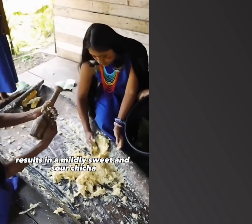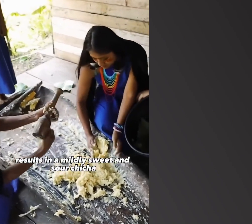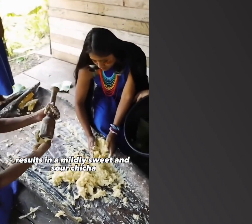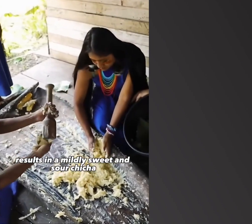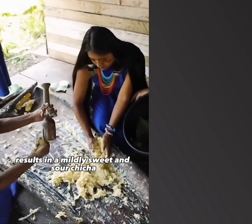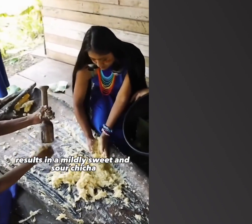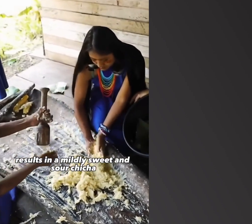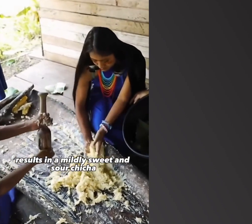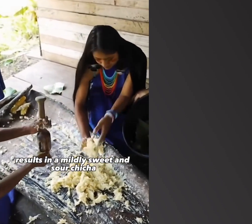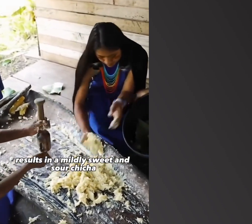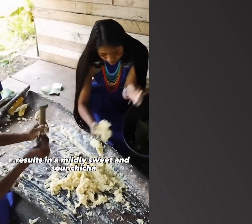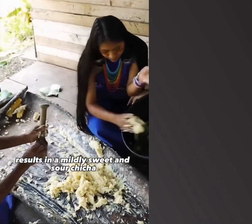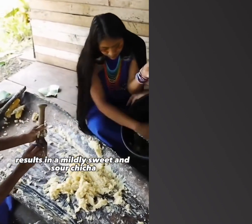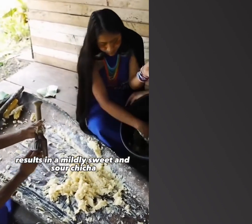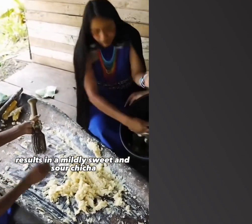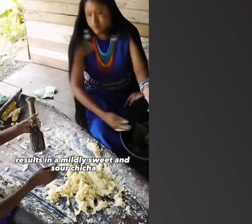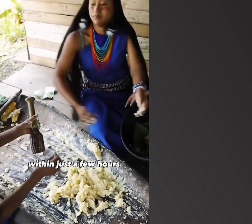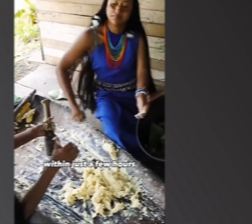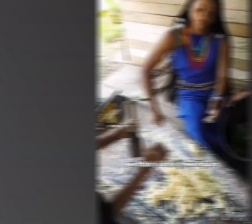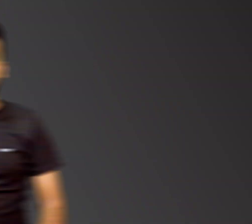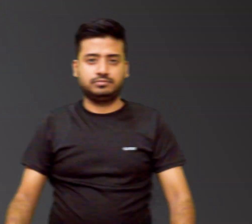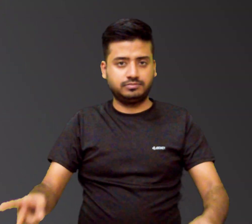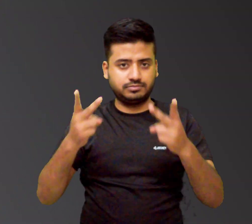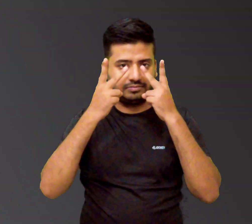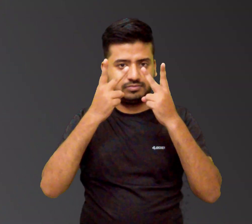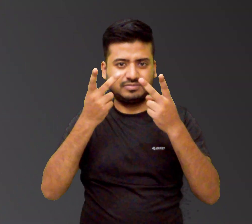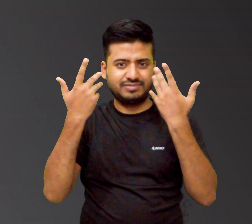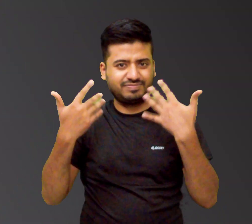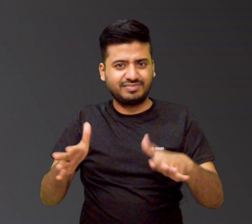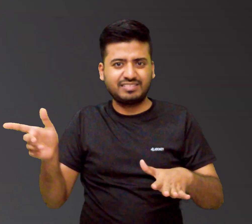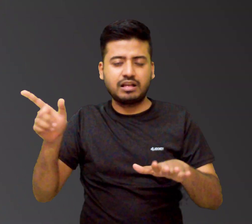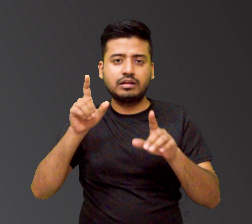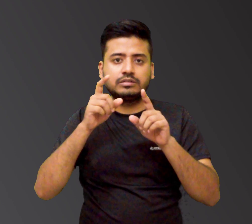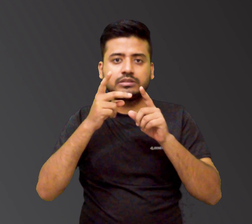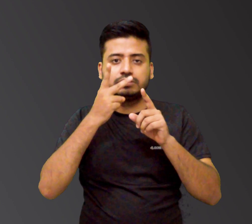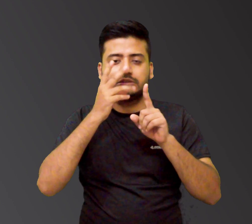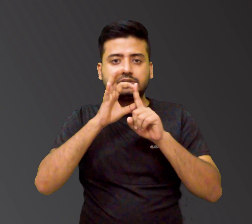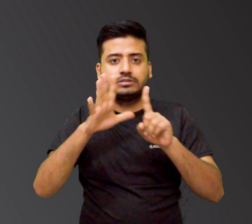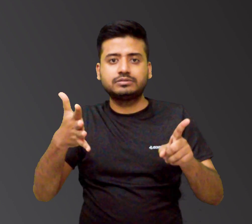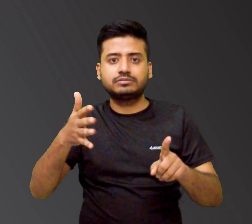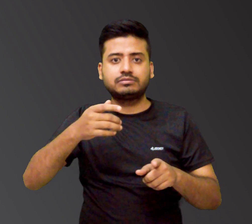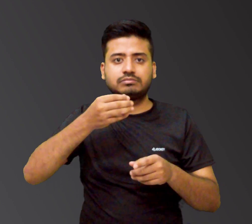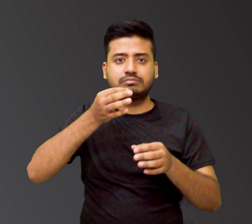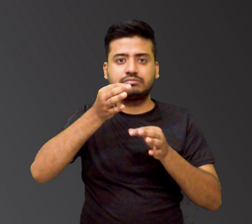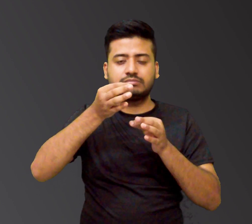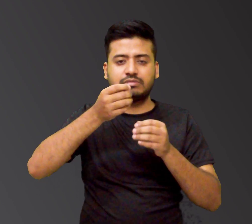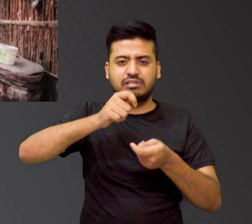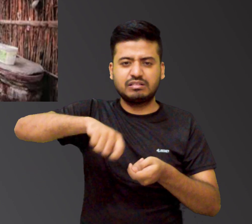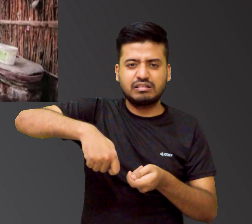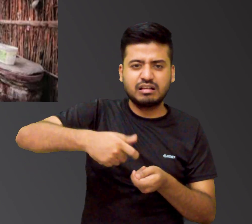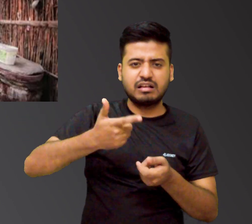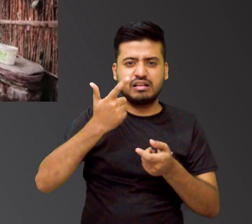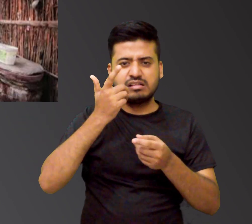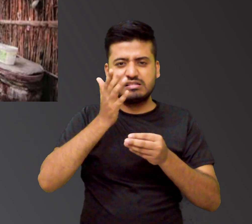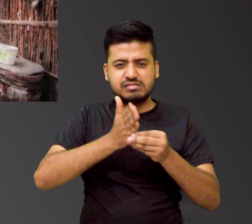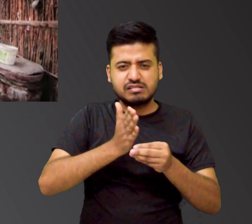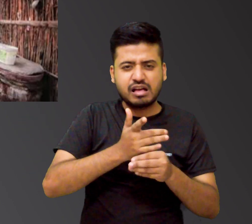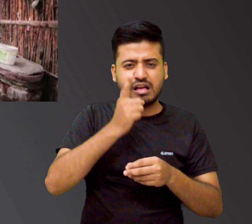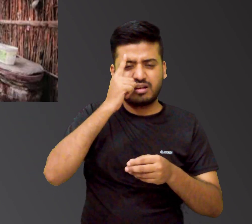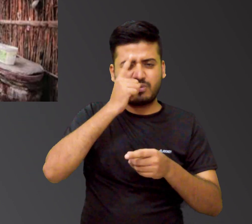mildly sweet and sour chicha within just a... Digestion begins in the mouth, and your body wastes no time breaking down food into